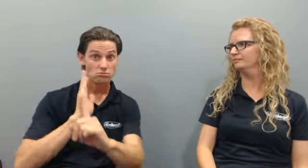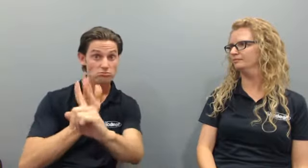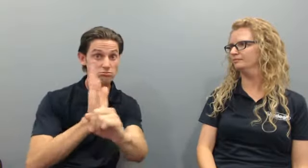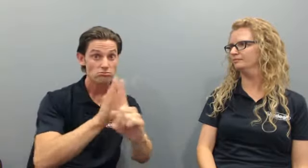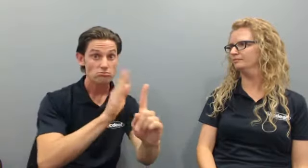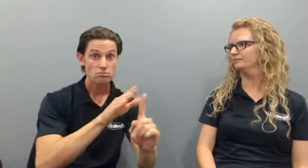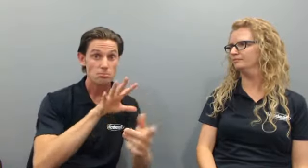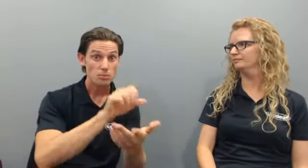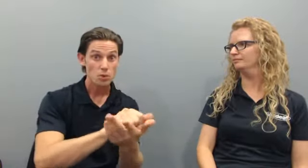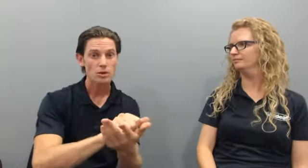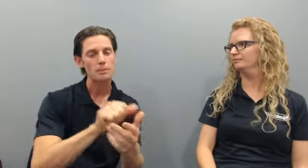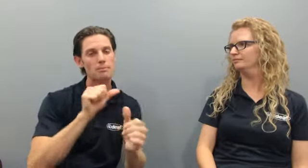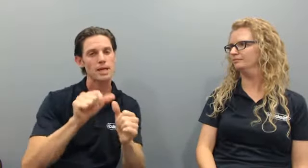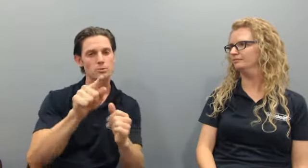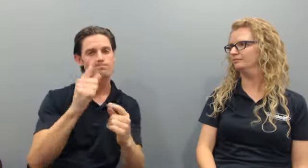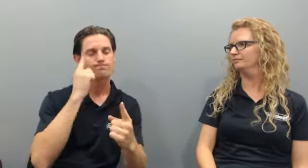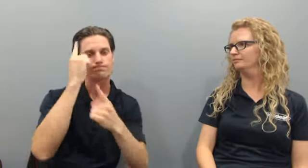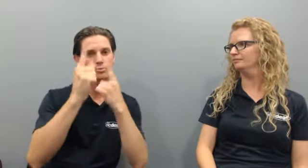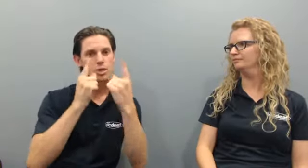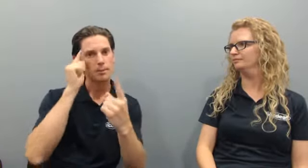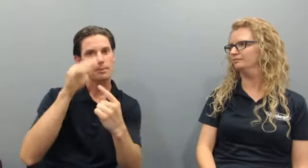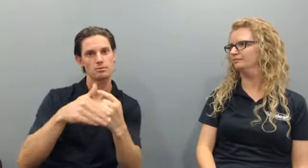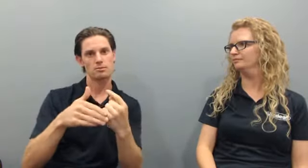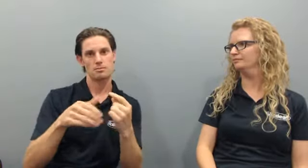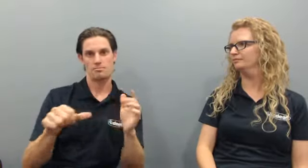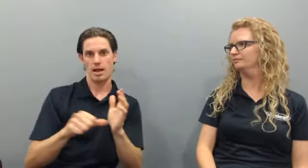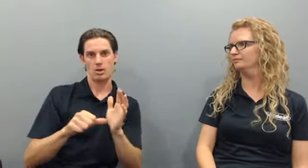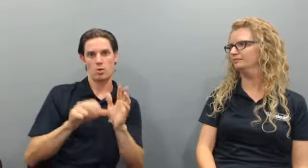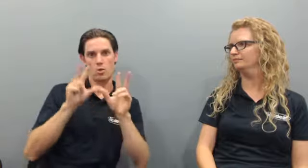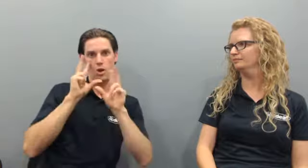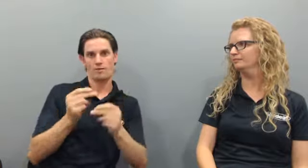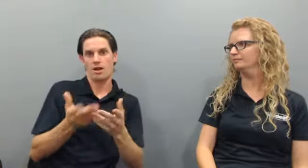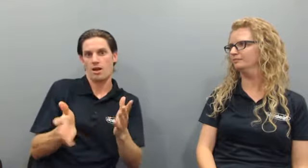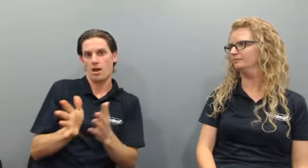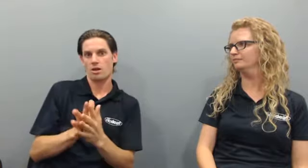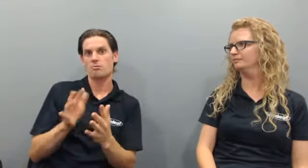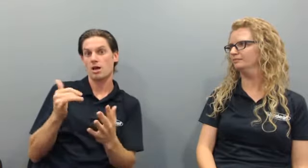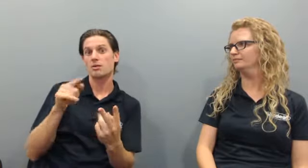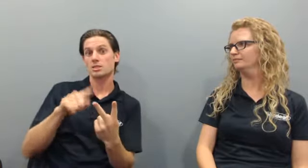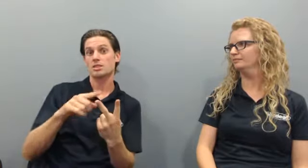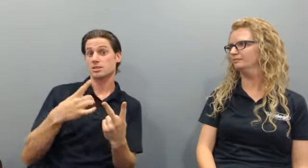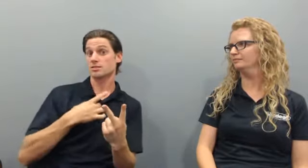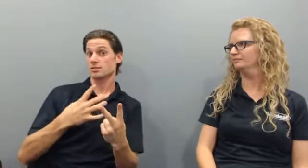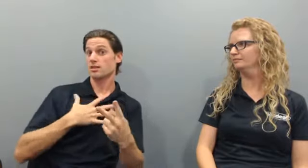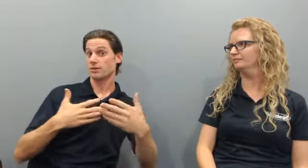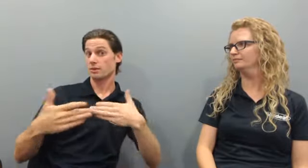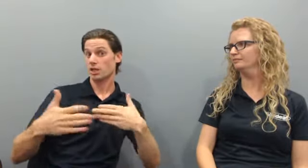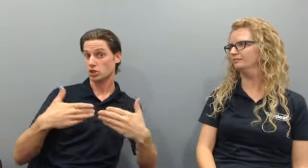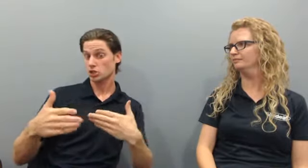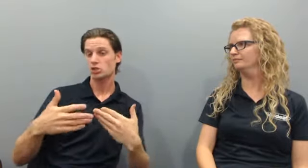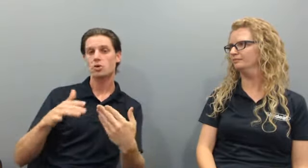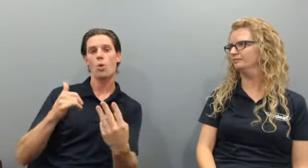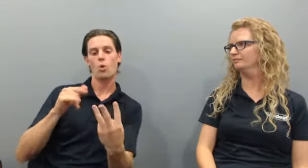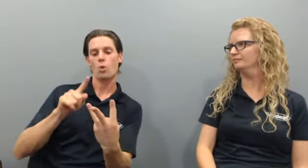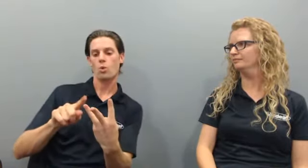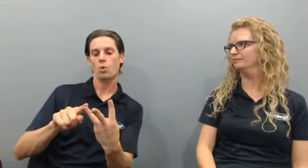you would like to book directly with interpreters, it is best to consider how your funds are managed. It may be that you self-manage your